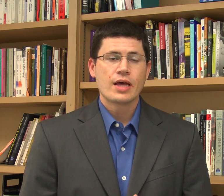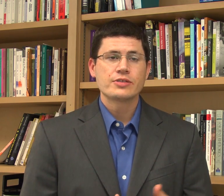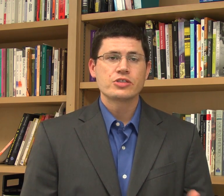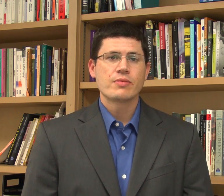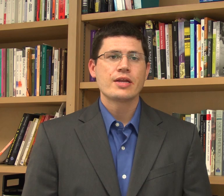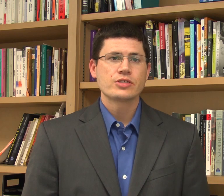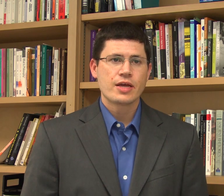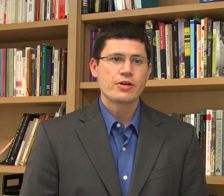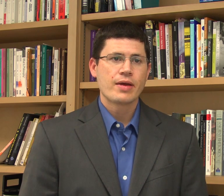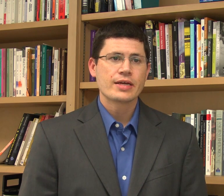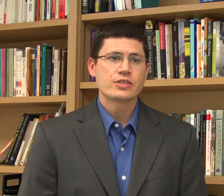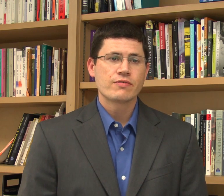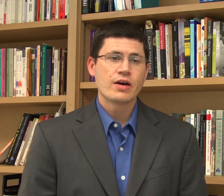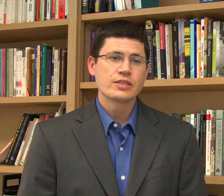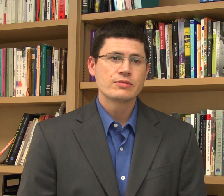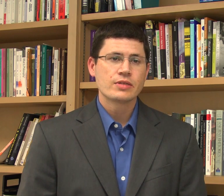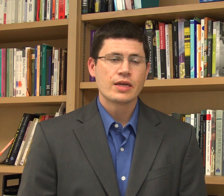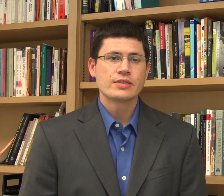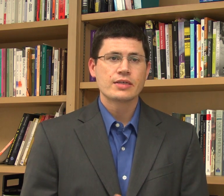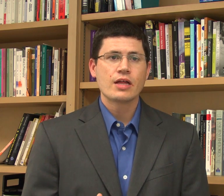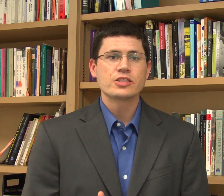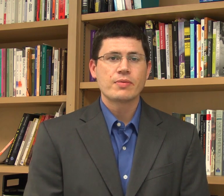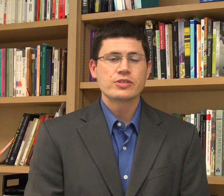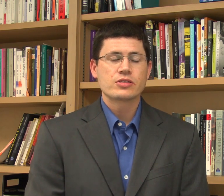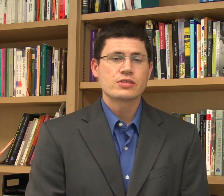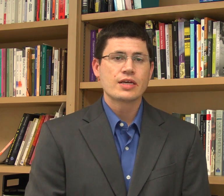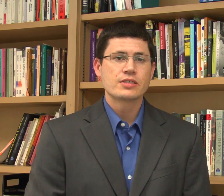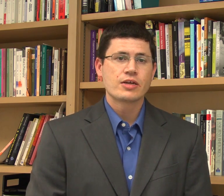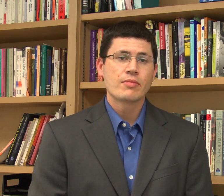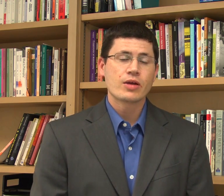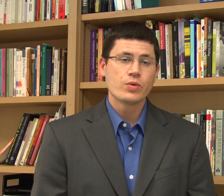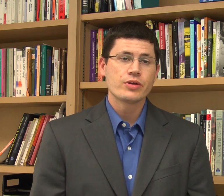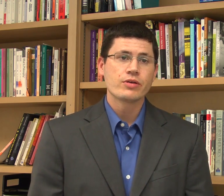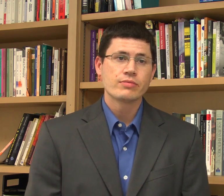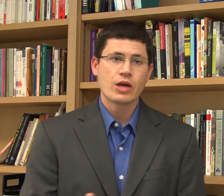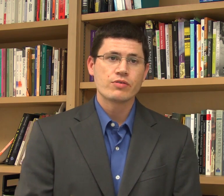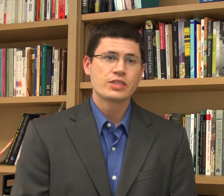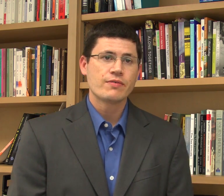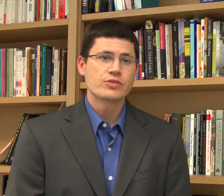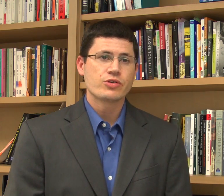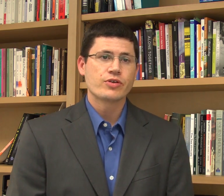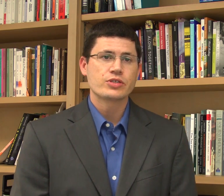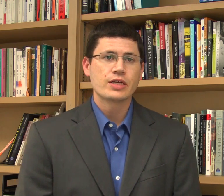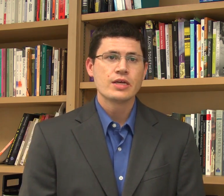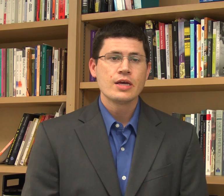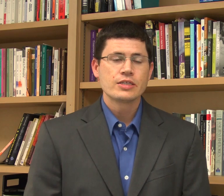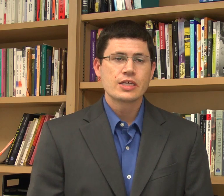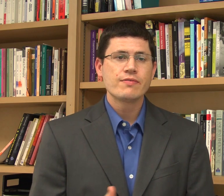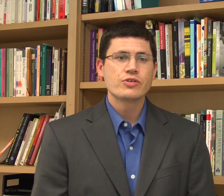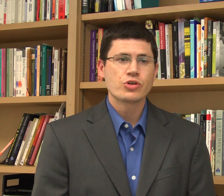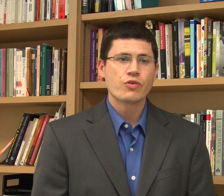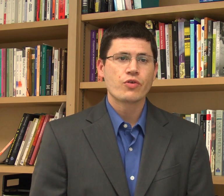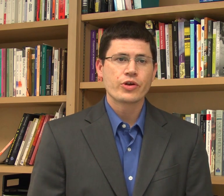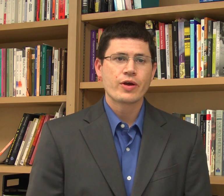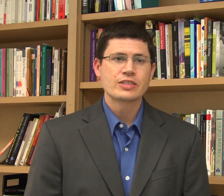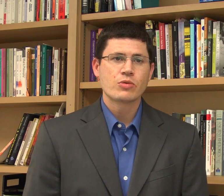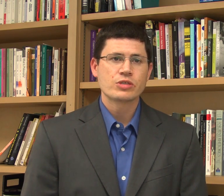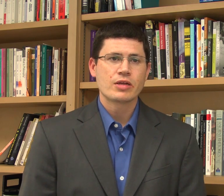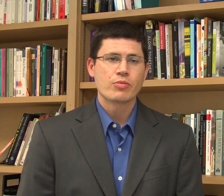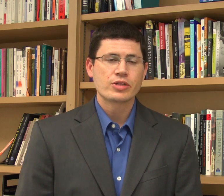last year's managing editor Megan Gianfagna and technology specialist and site designer Mike Widner, now of Stanford University, to give the Journal for Undergraduate Multimedia Projects a